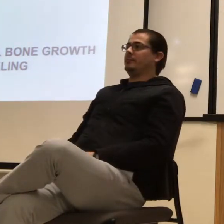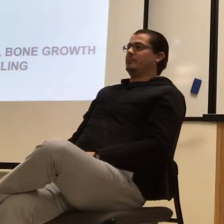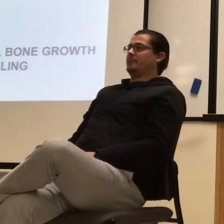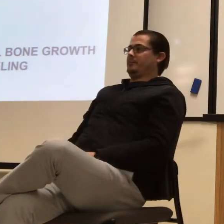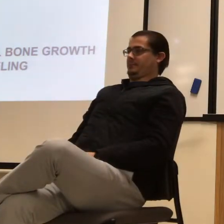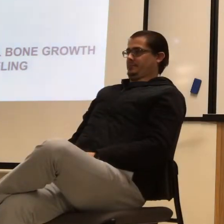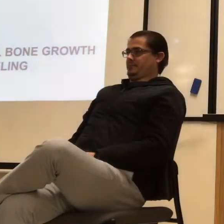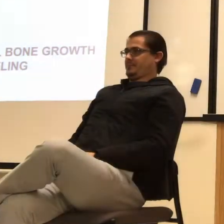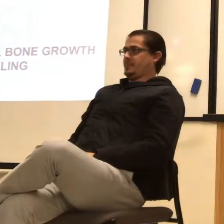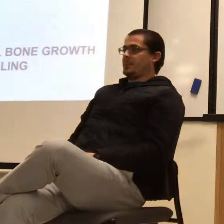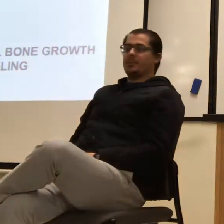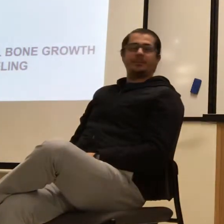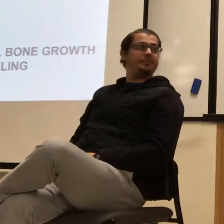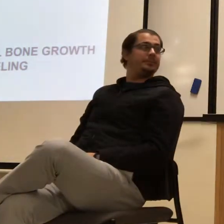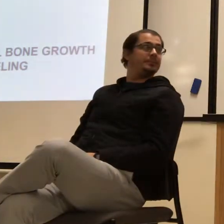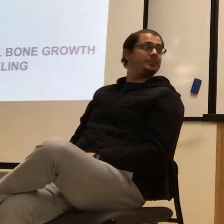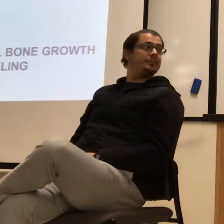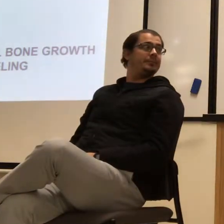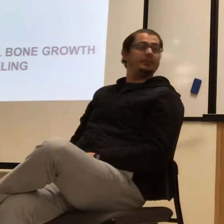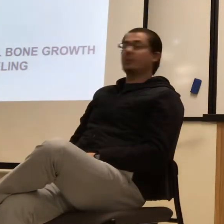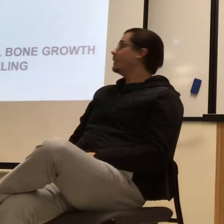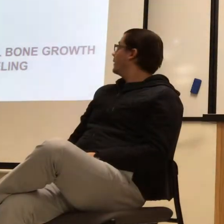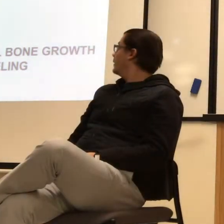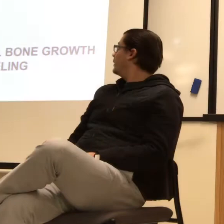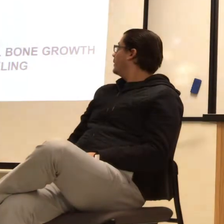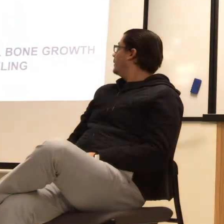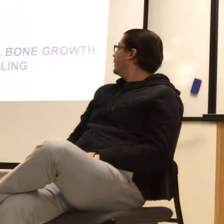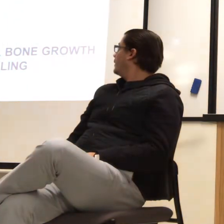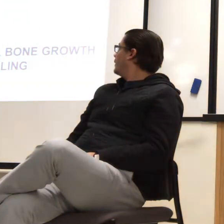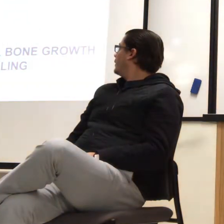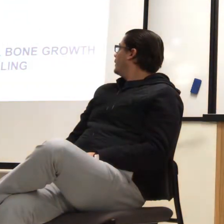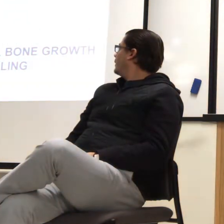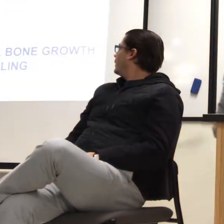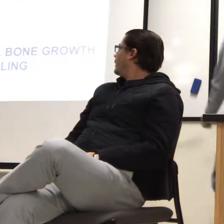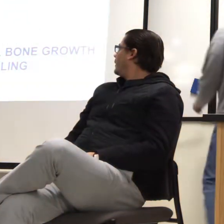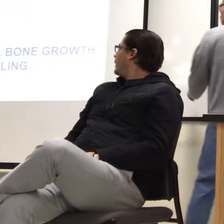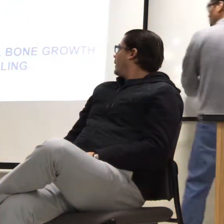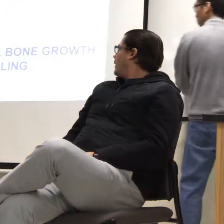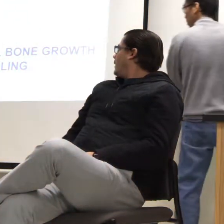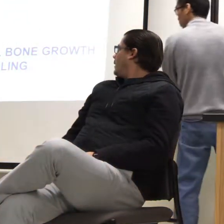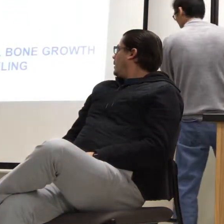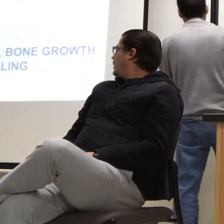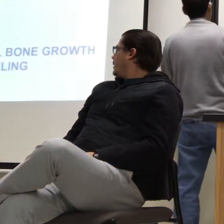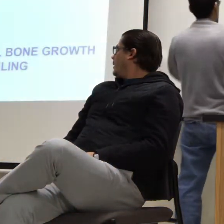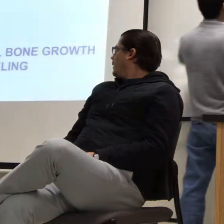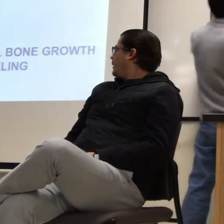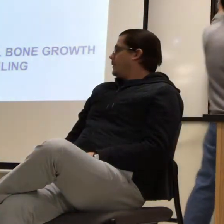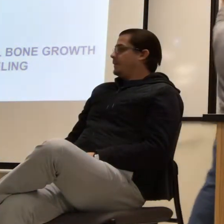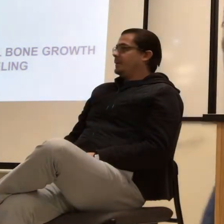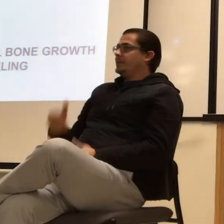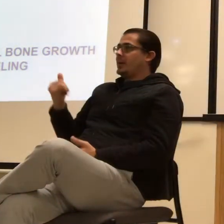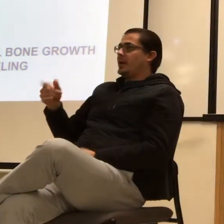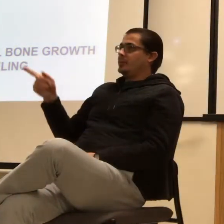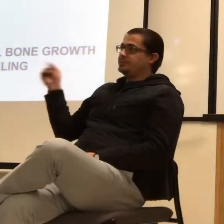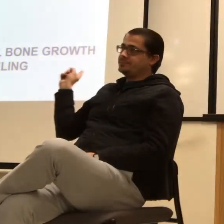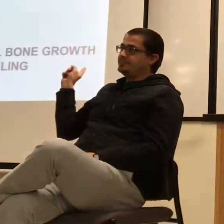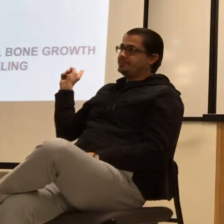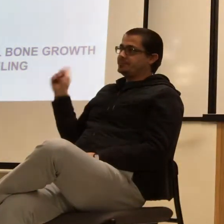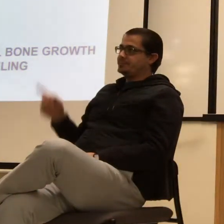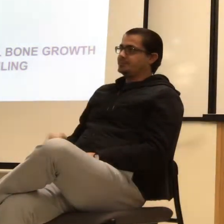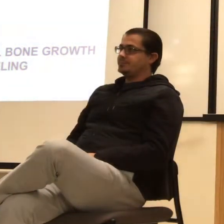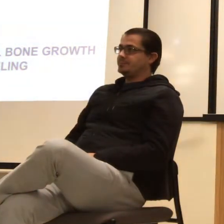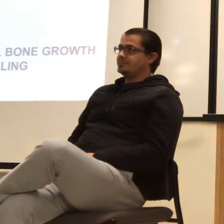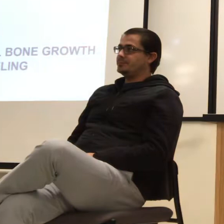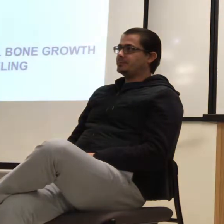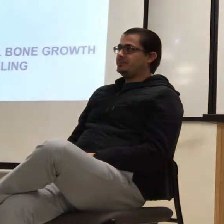right, I'm shifting gears here. We're going to go to longitudinal bone growth and bone remodeling.